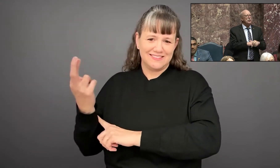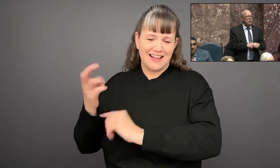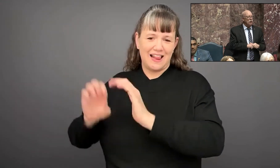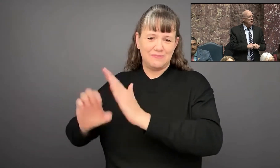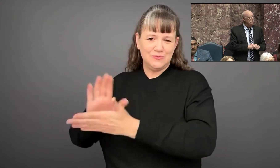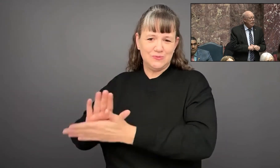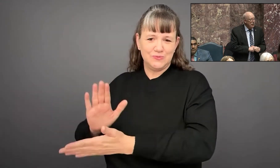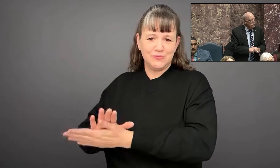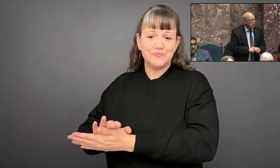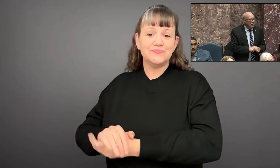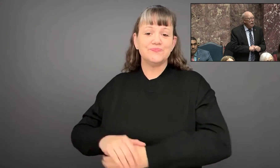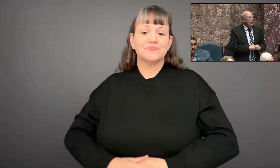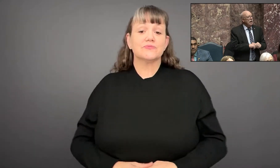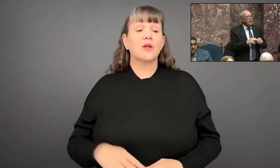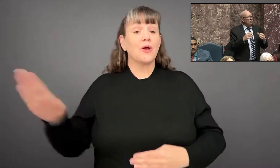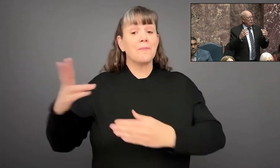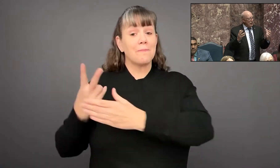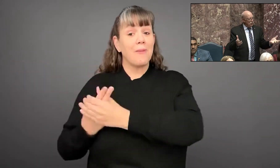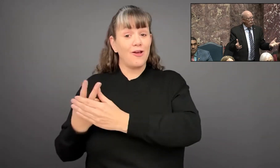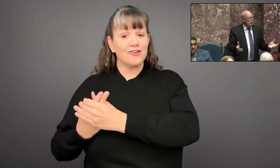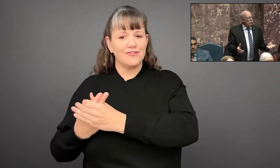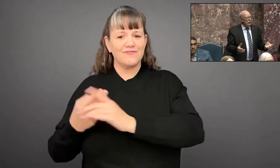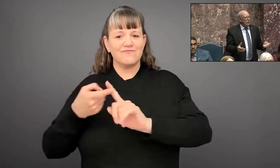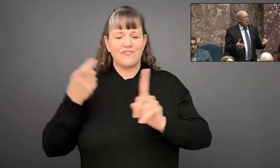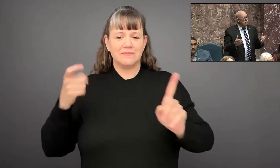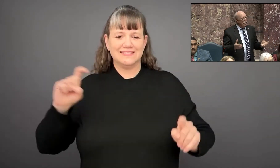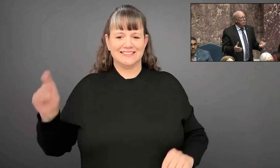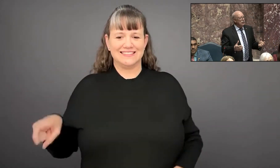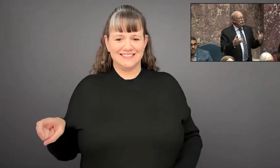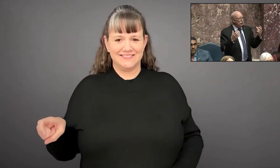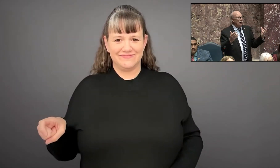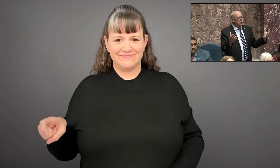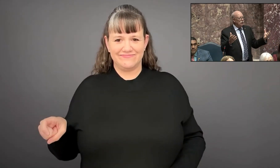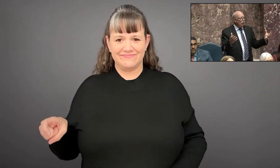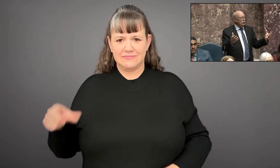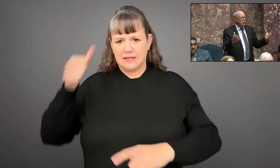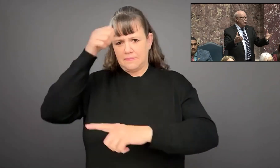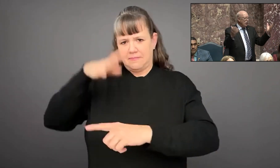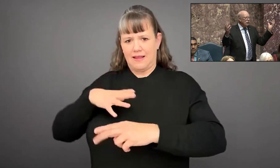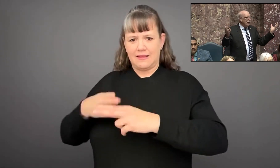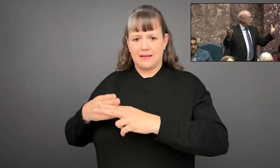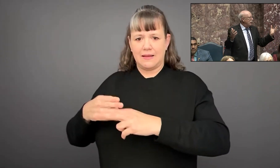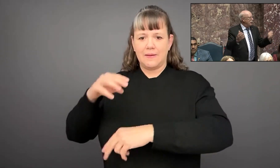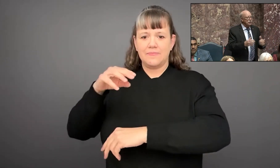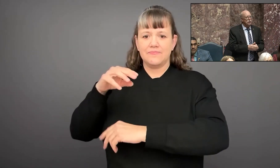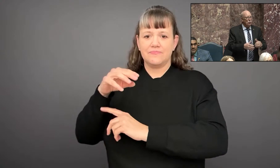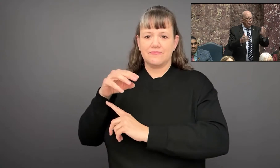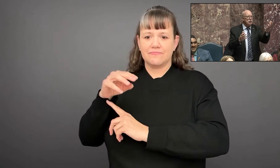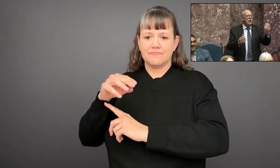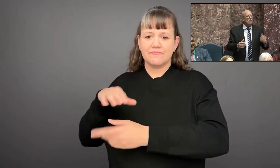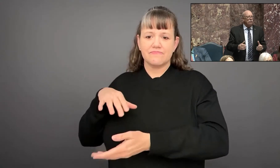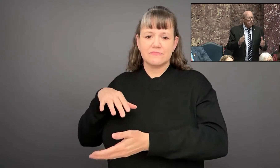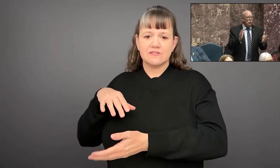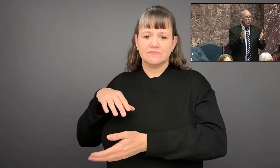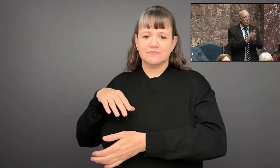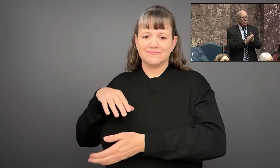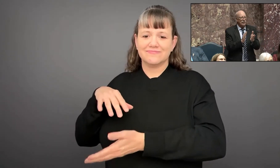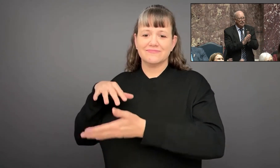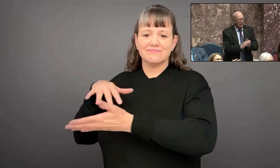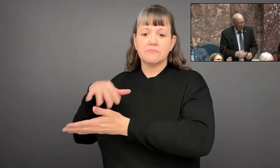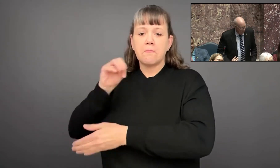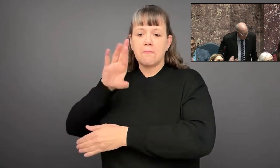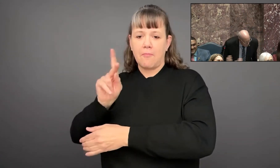and he just got his PhD from SFU in environmental toxicology, whatever the heck that is. So please make them feel